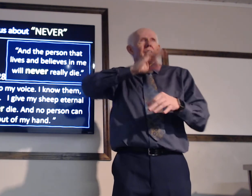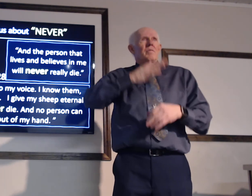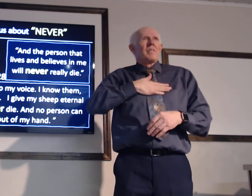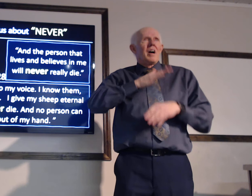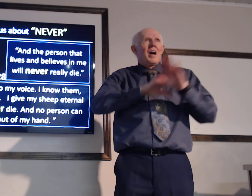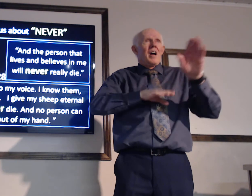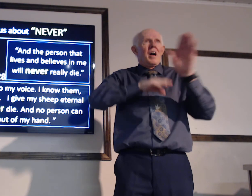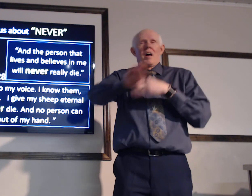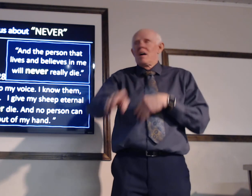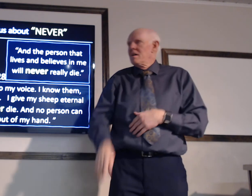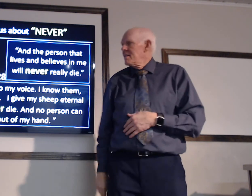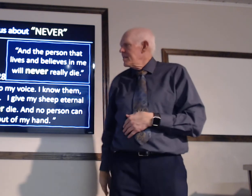out of my hand.